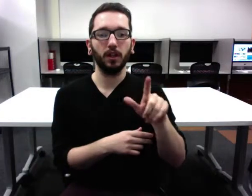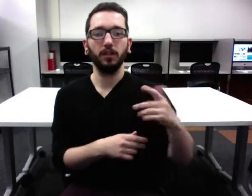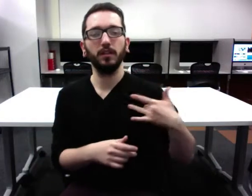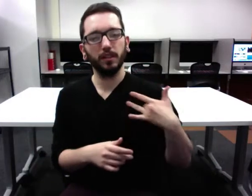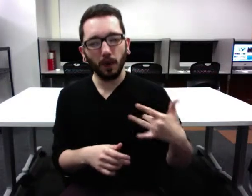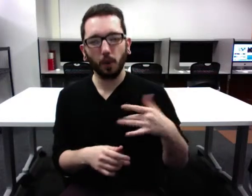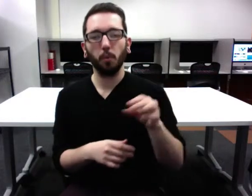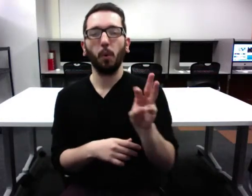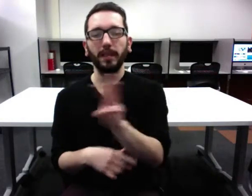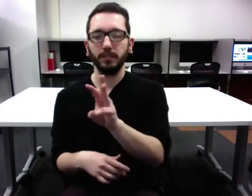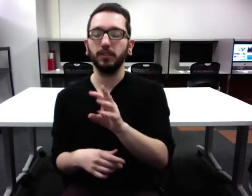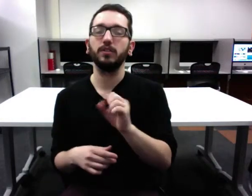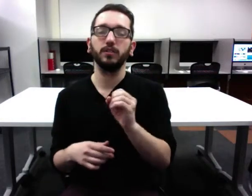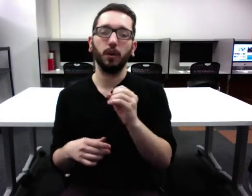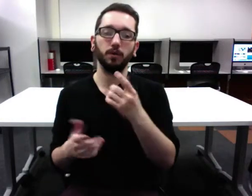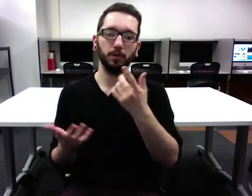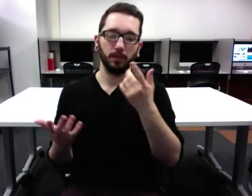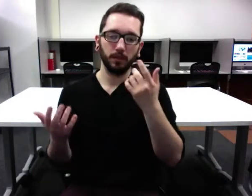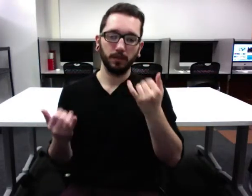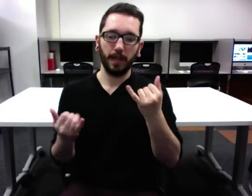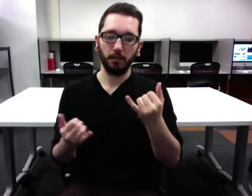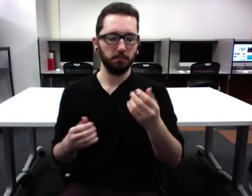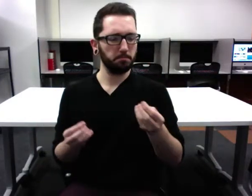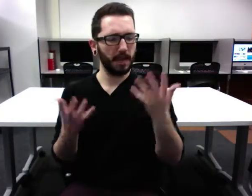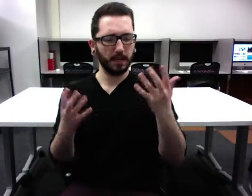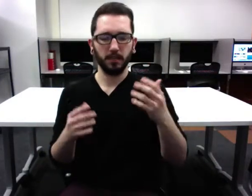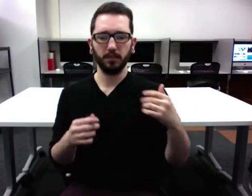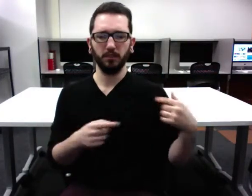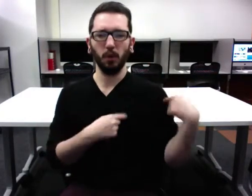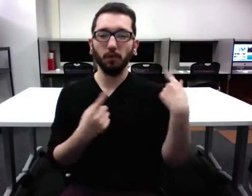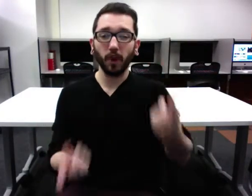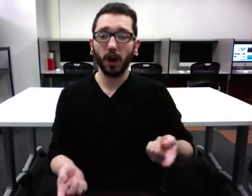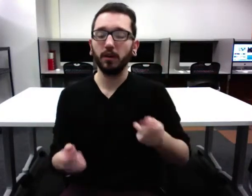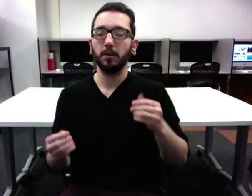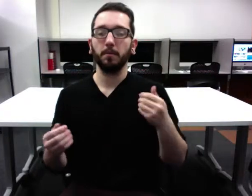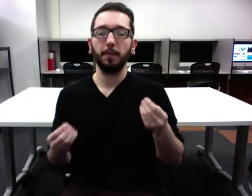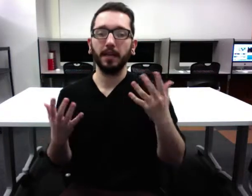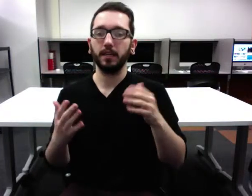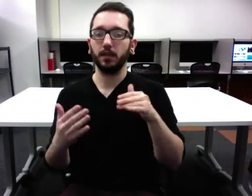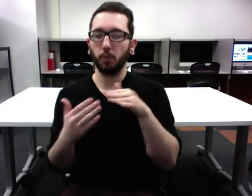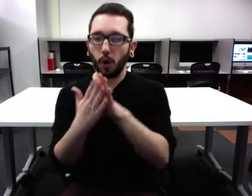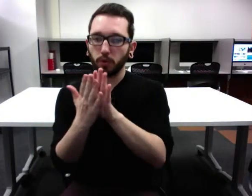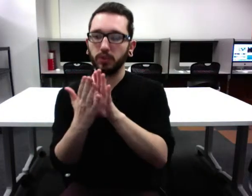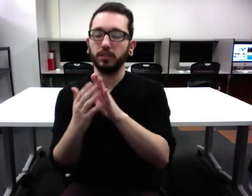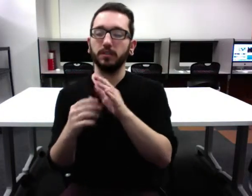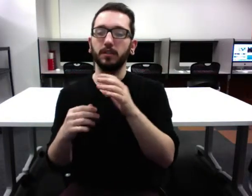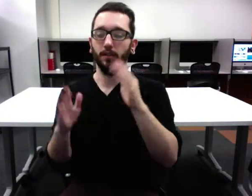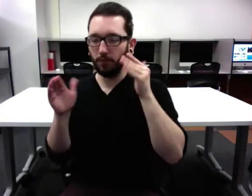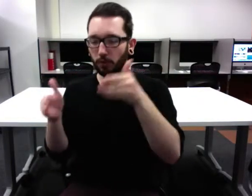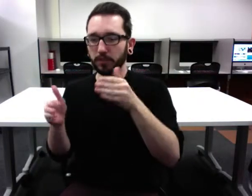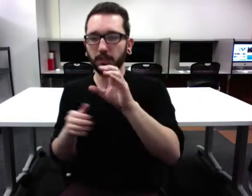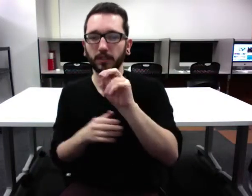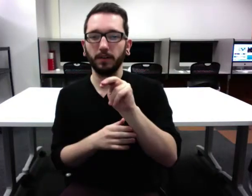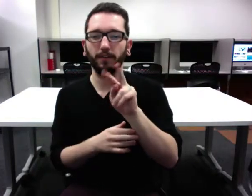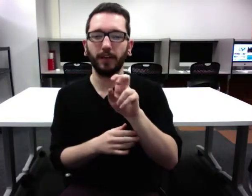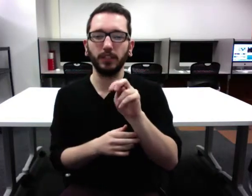the approaches that you've been hearing about so far in the meeting have focused on conventional medicine, though you've been hearing also of many of the